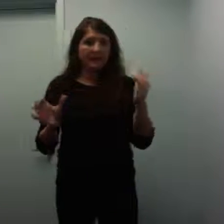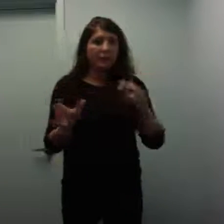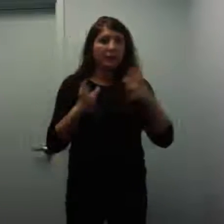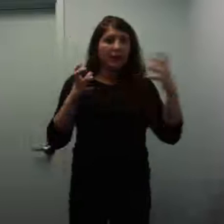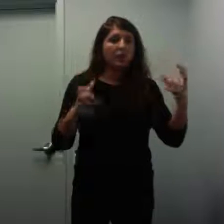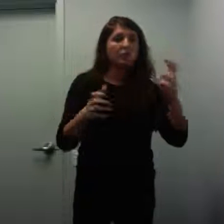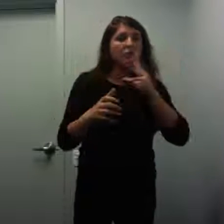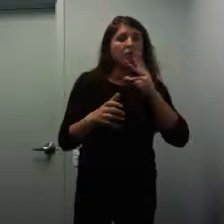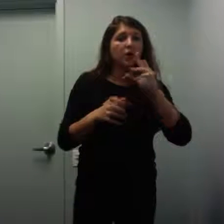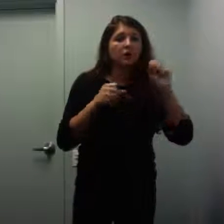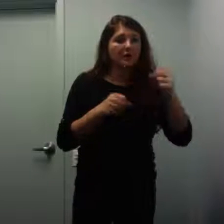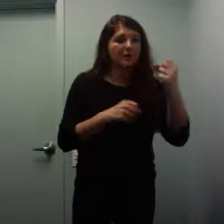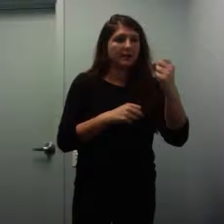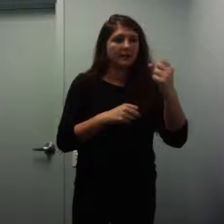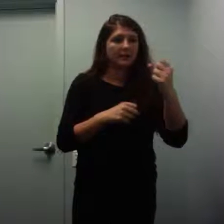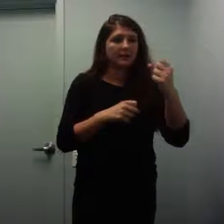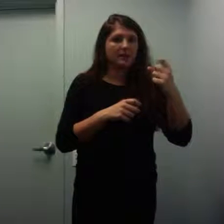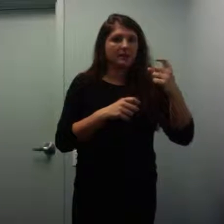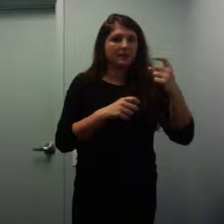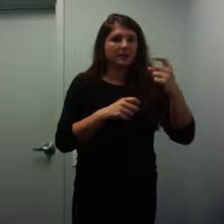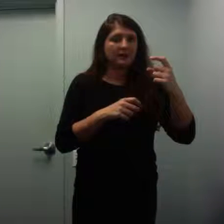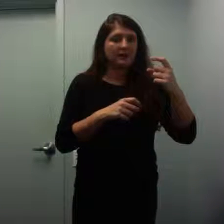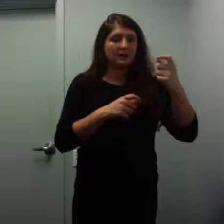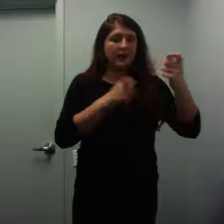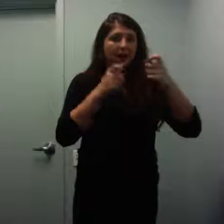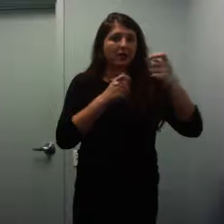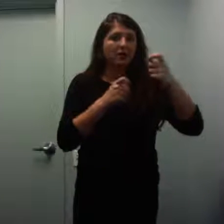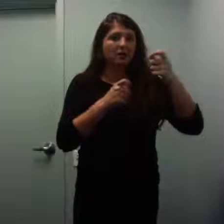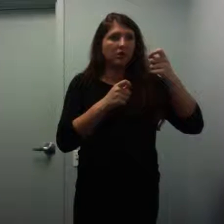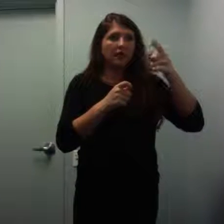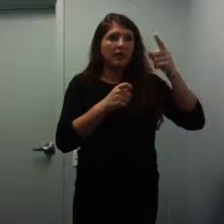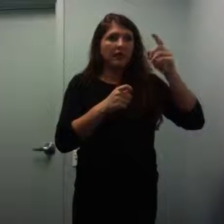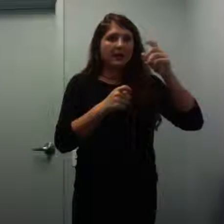when you look at air, this is the property we need to discuss.